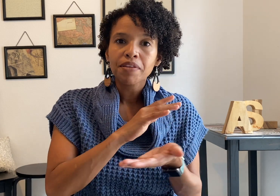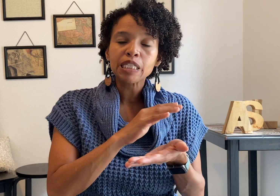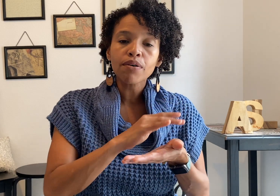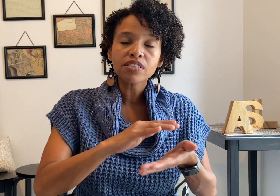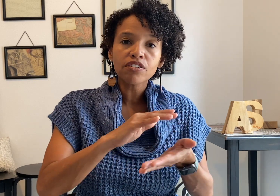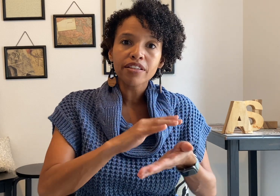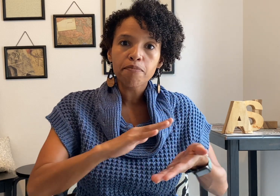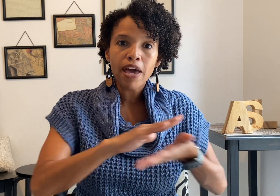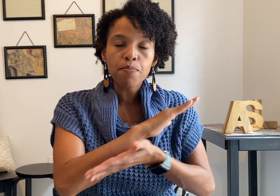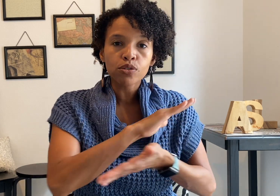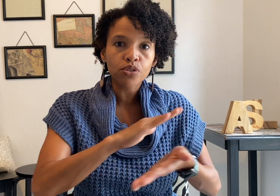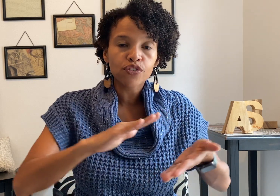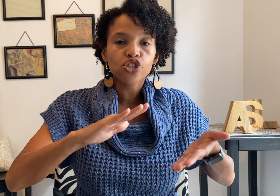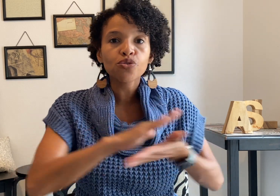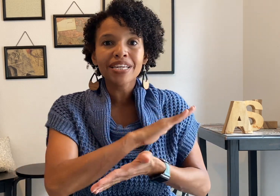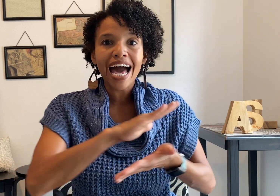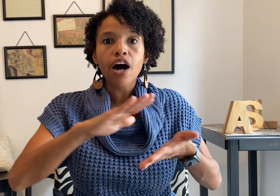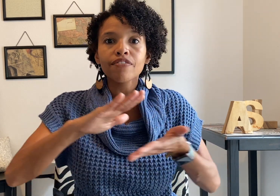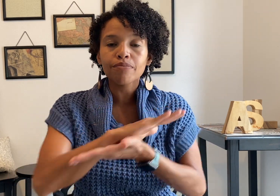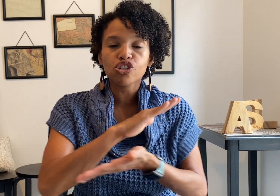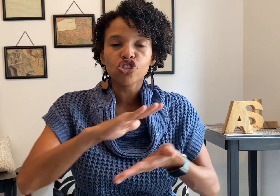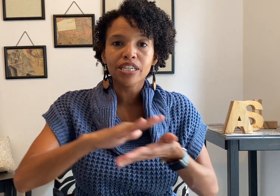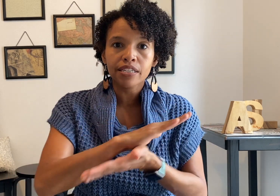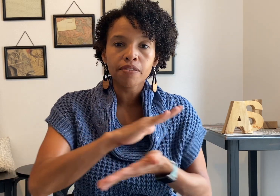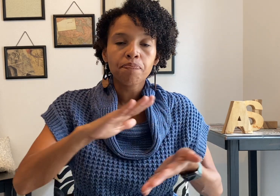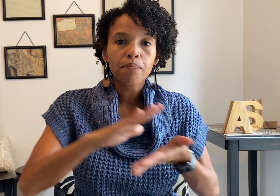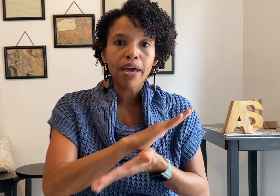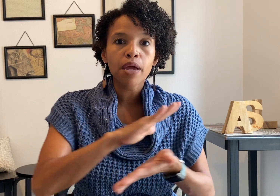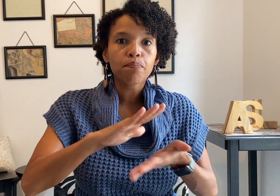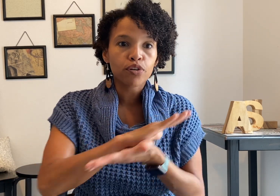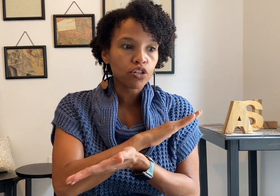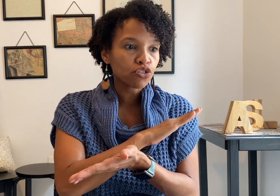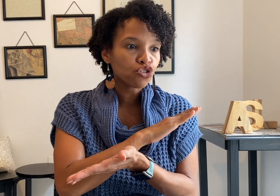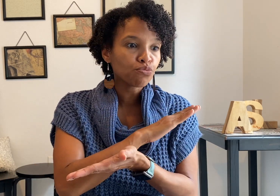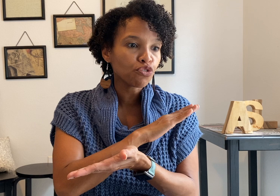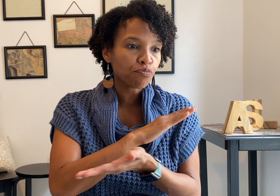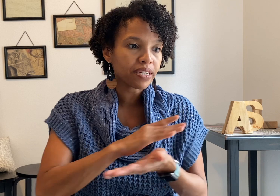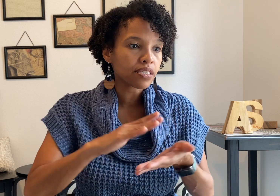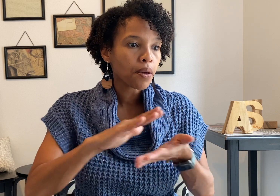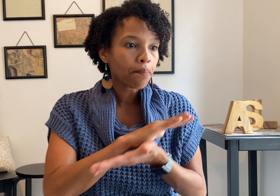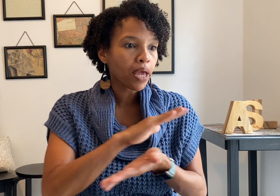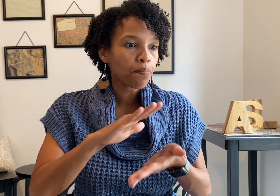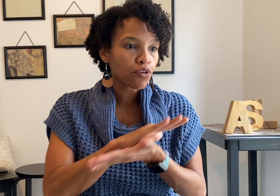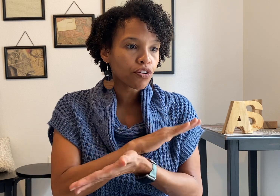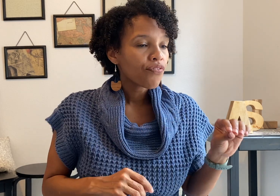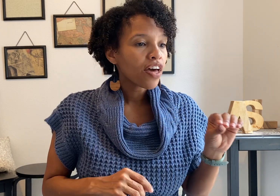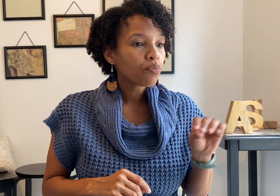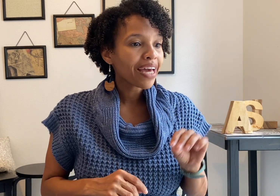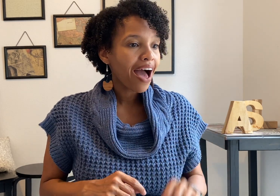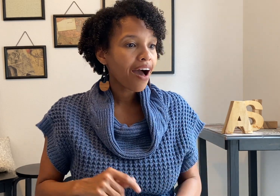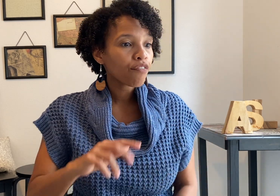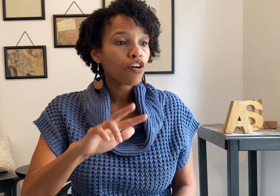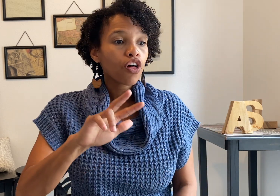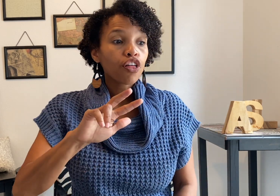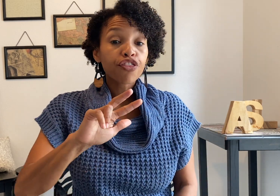supposed to look like paper sort of shooting out of a machine. Paper, 2 movements, paper. Then we have